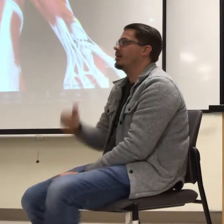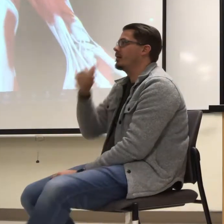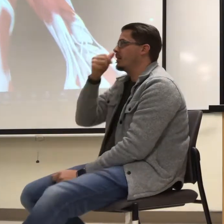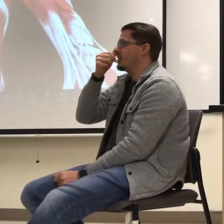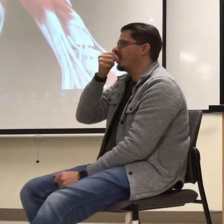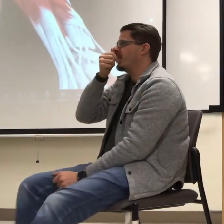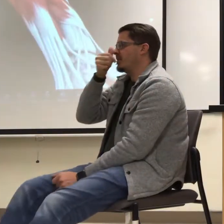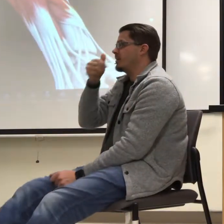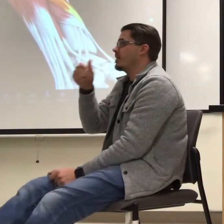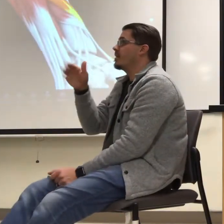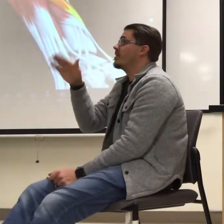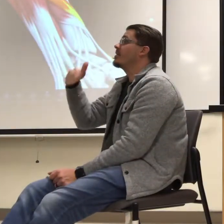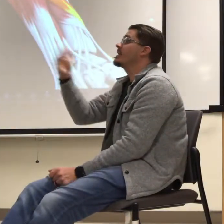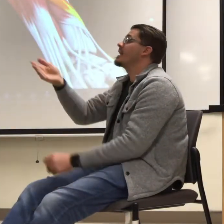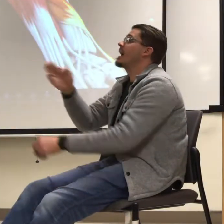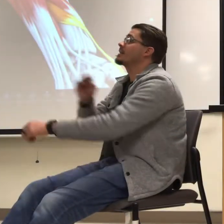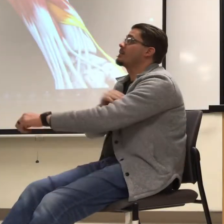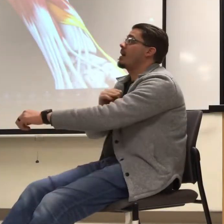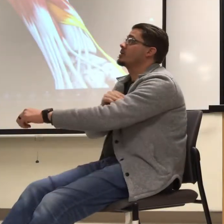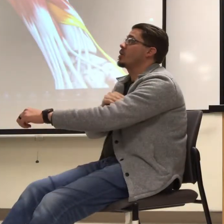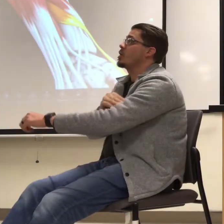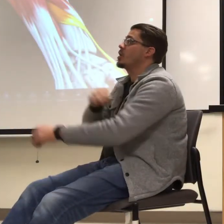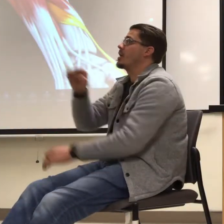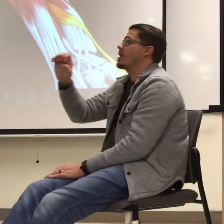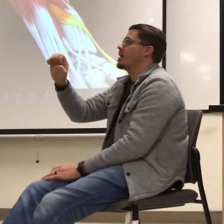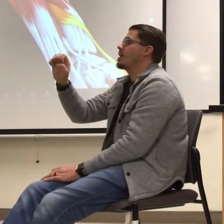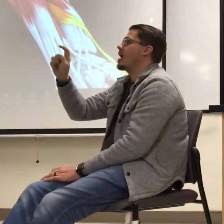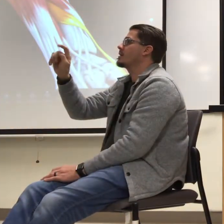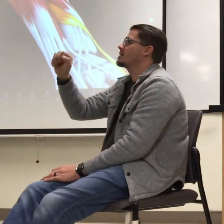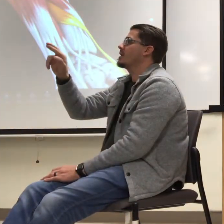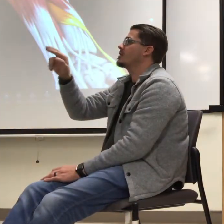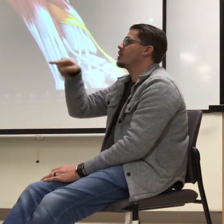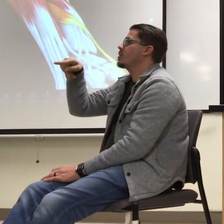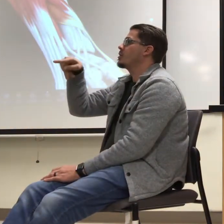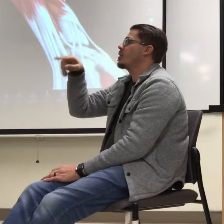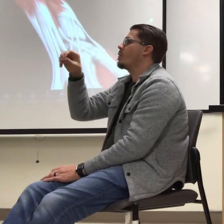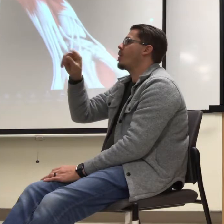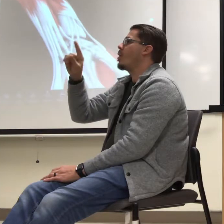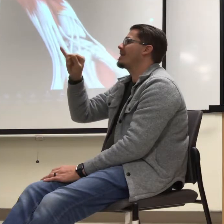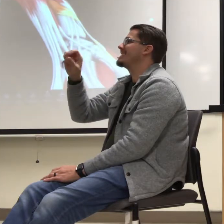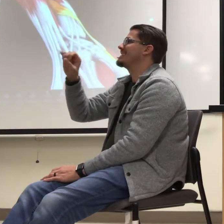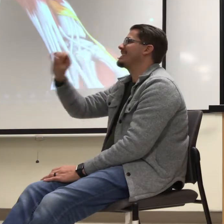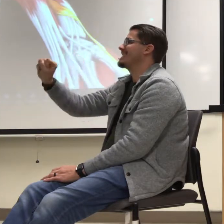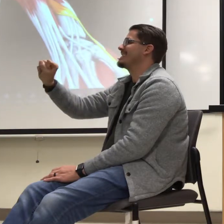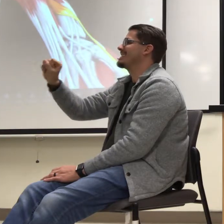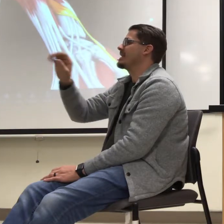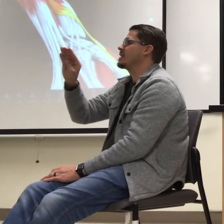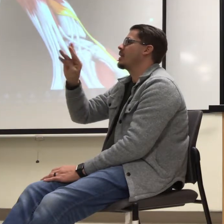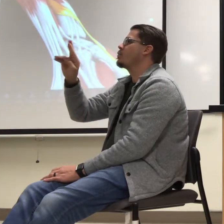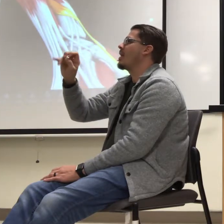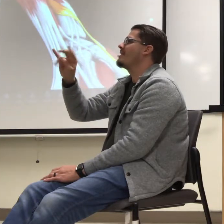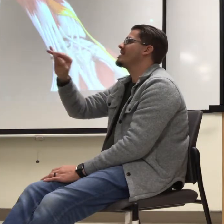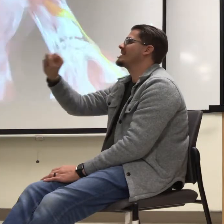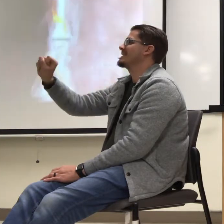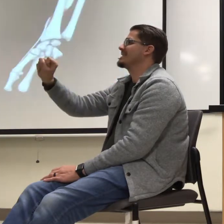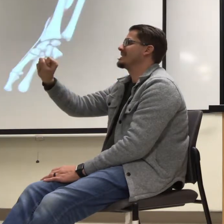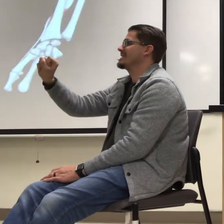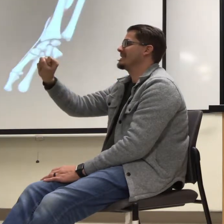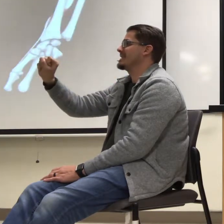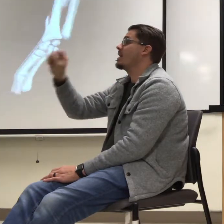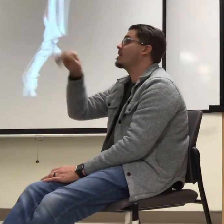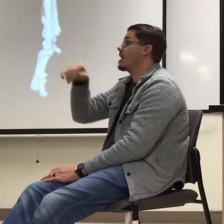to it, is an extensor. Extensor Pollicis Brevis. Okay, and that muscle, when you isolate